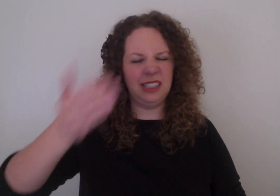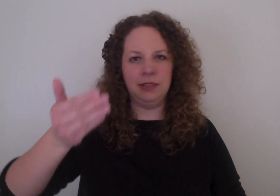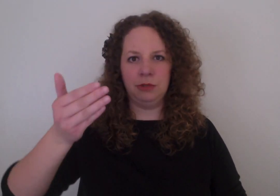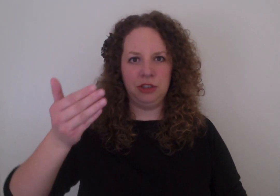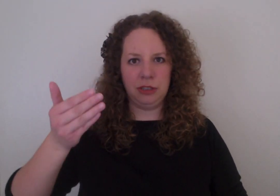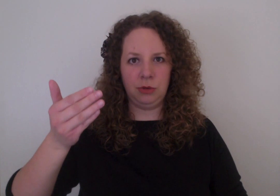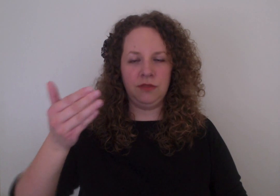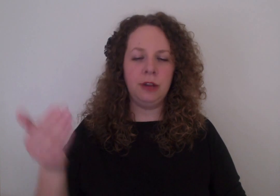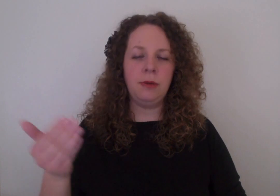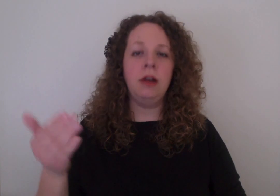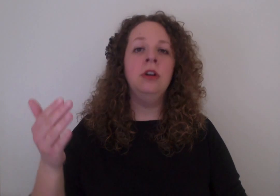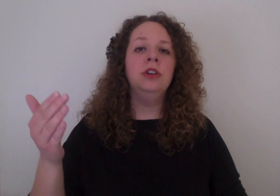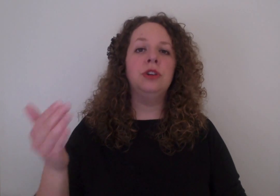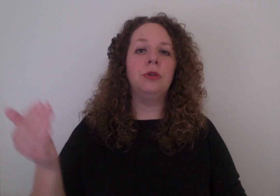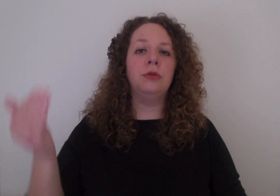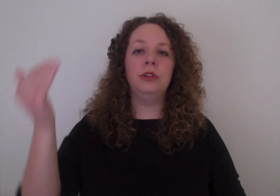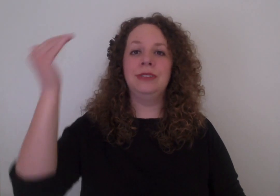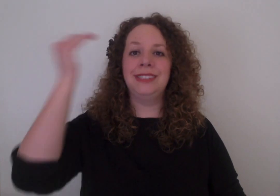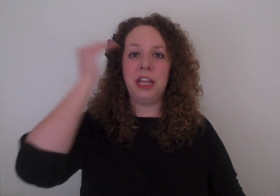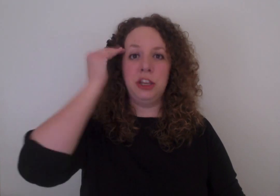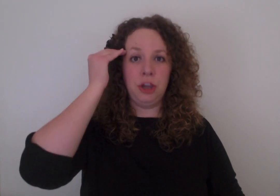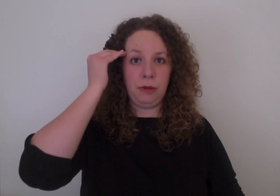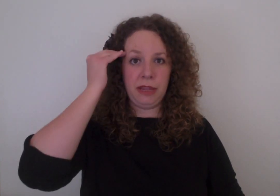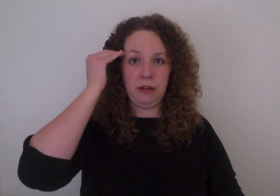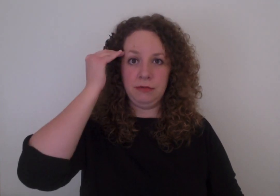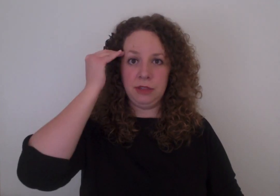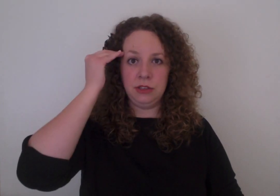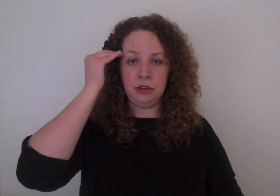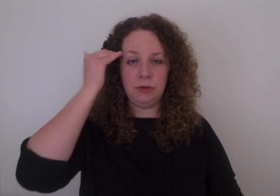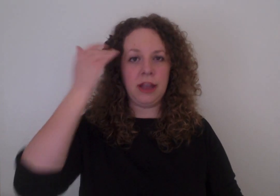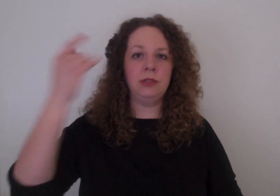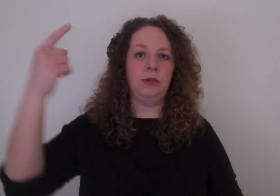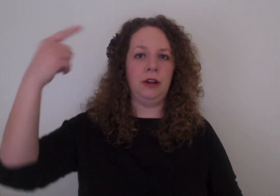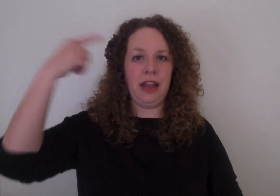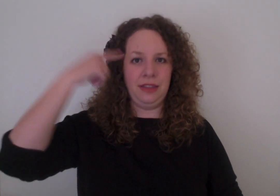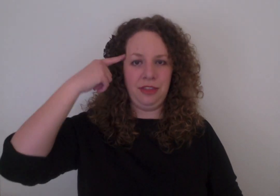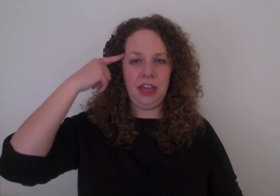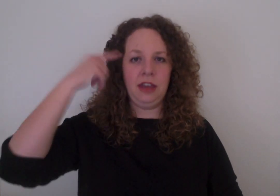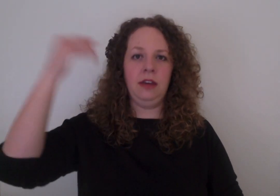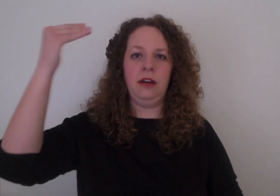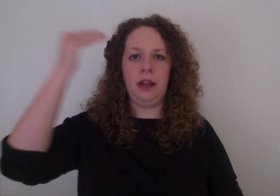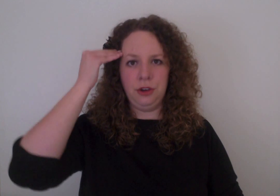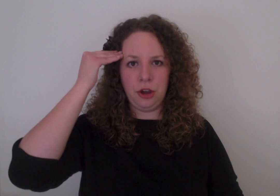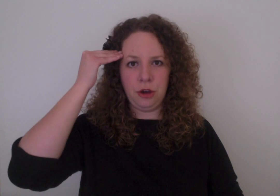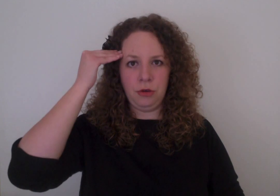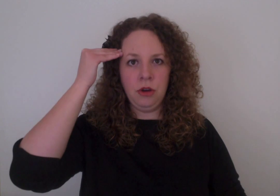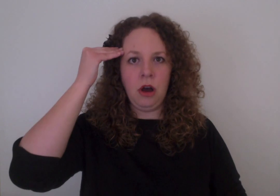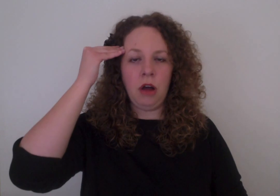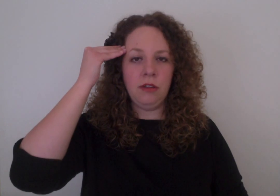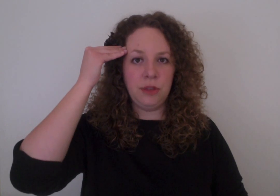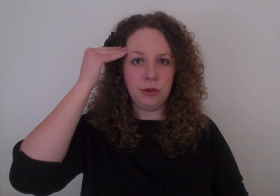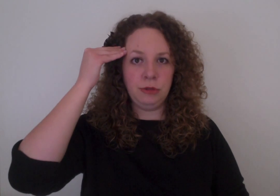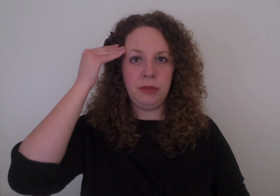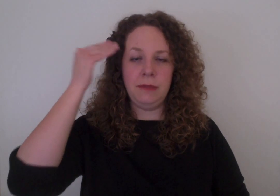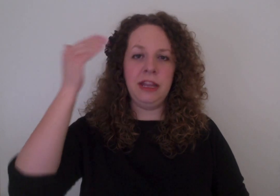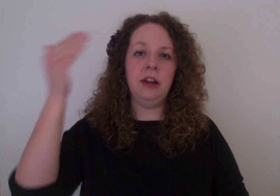which doesn't work very well. So you can sign no up here. This is correct, or I think, I know. All of those will be up here.